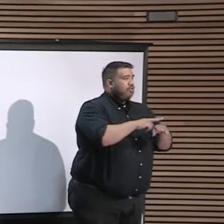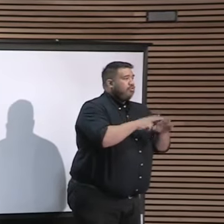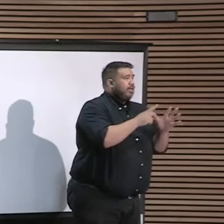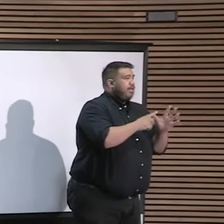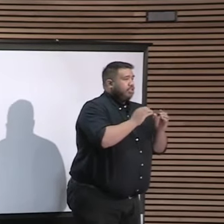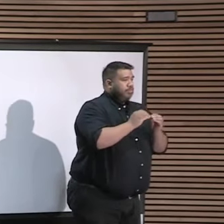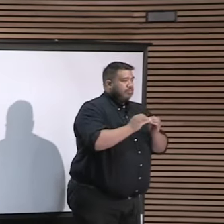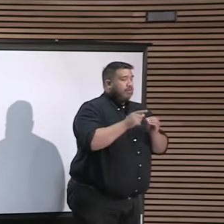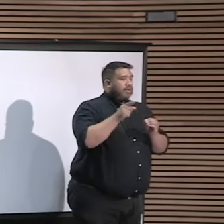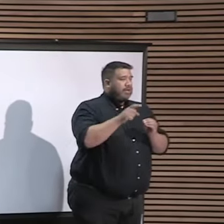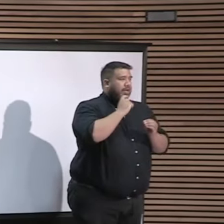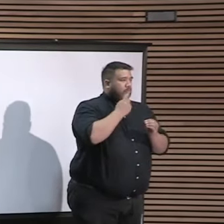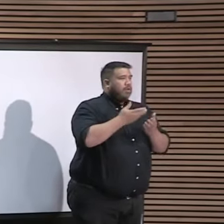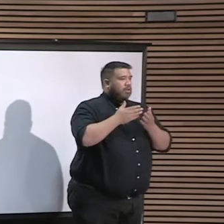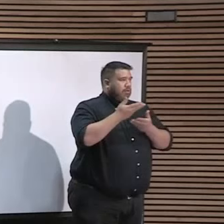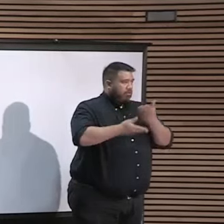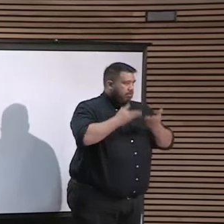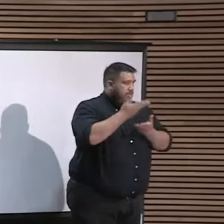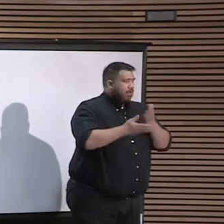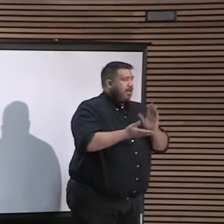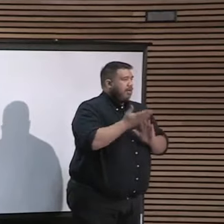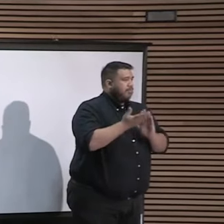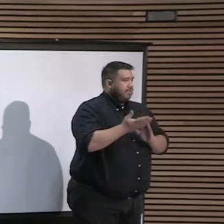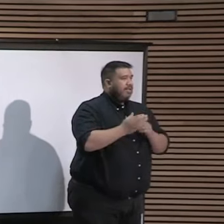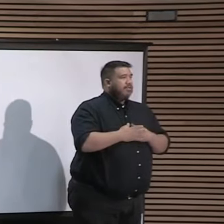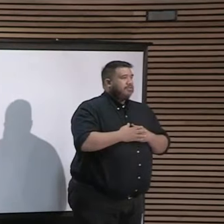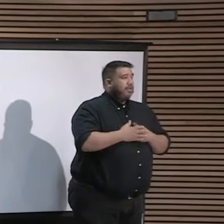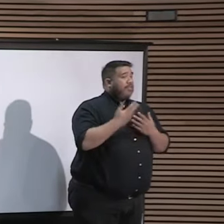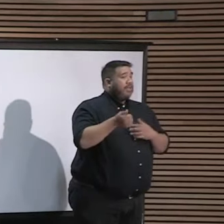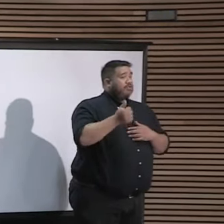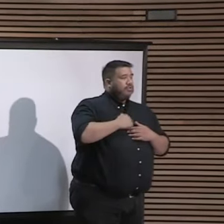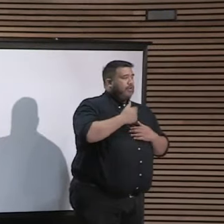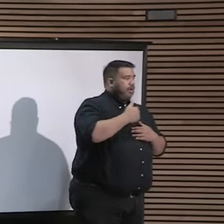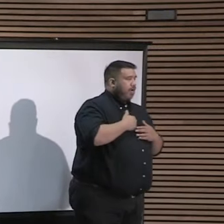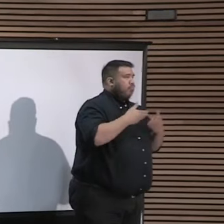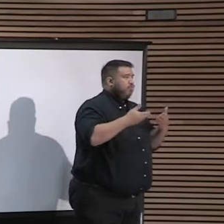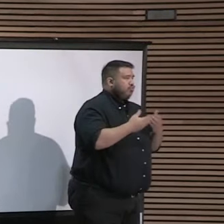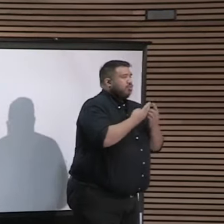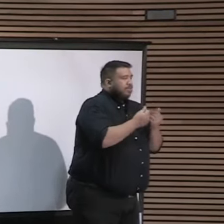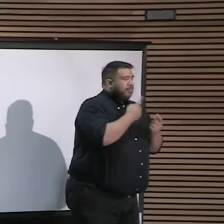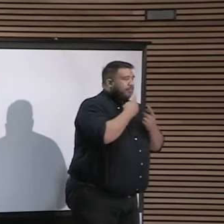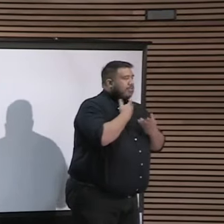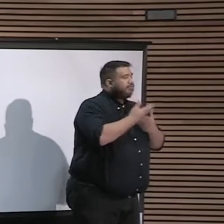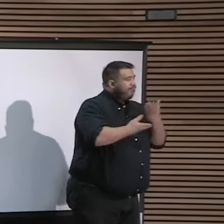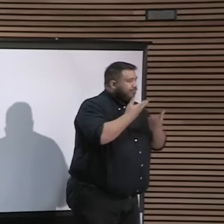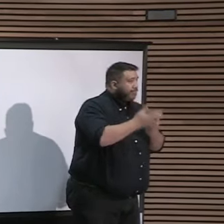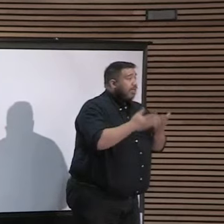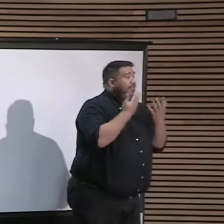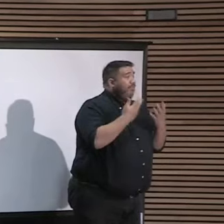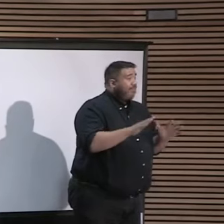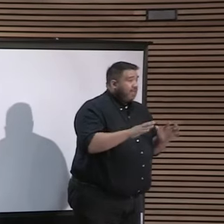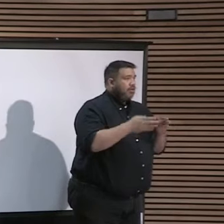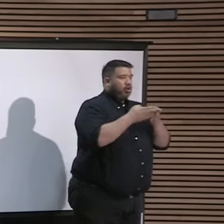few questions. After the Director General and I have been through our introductory remarks, we'll then